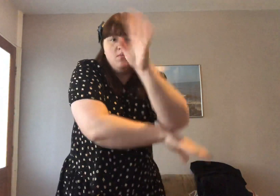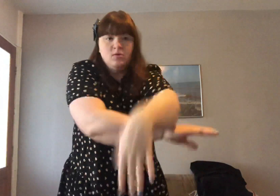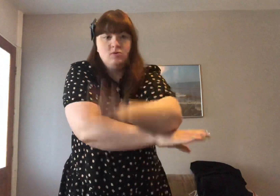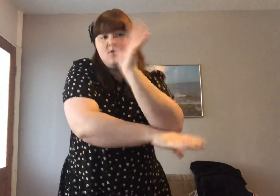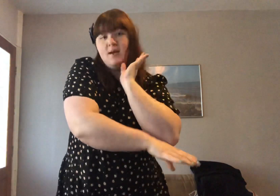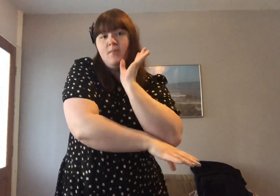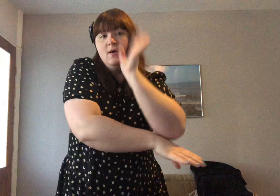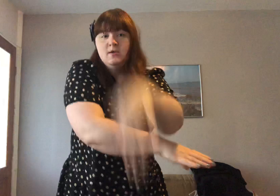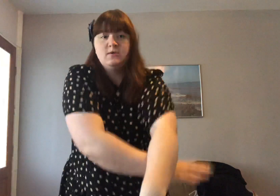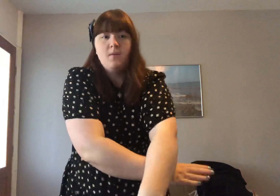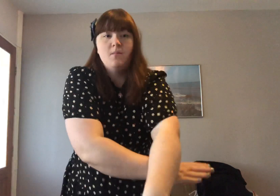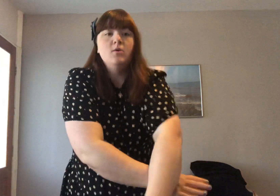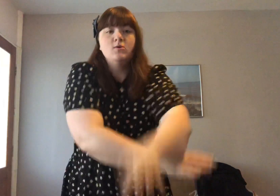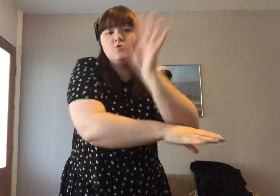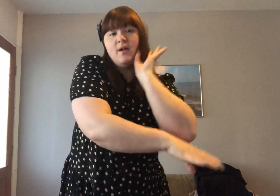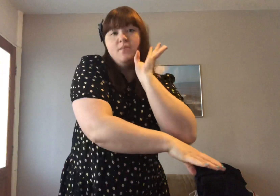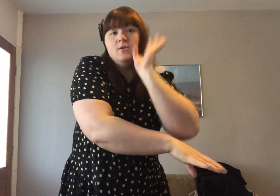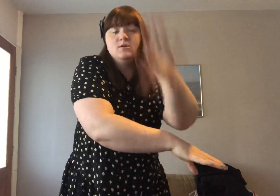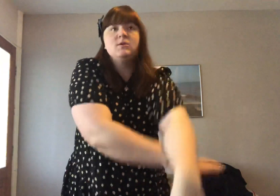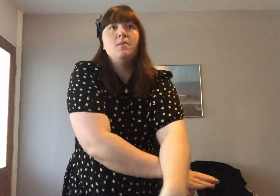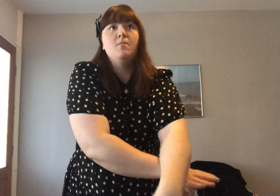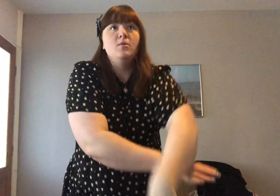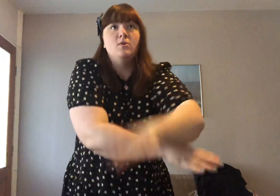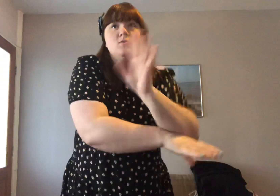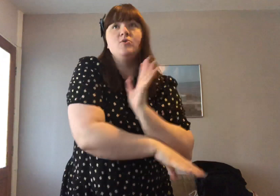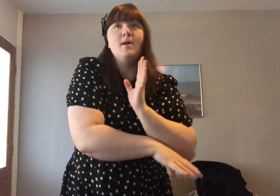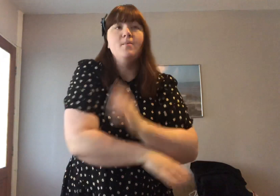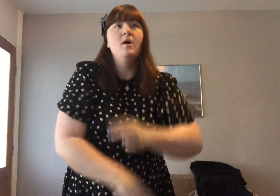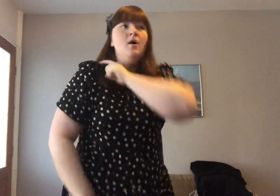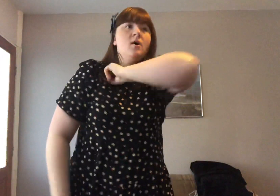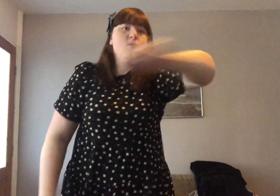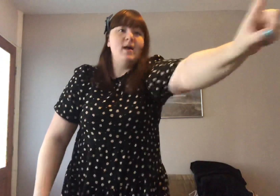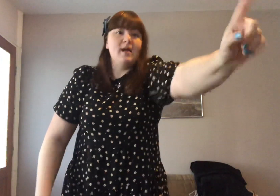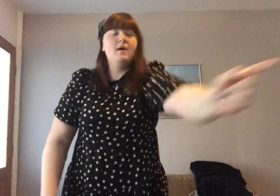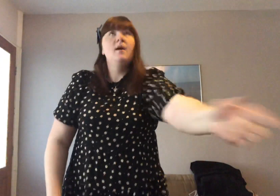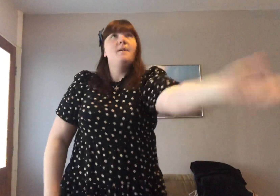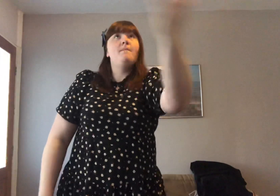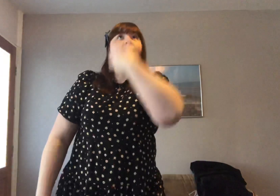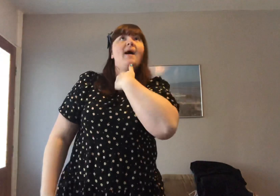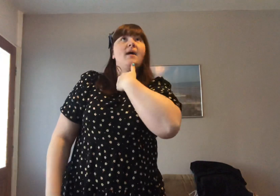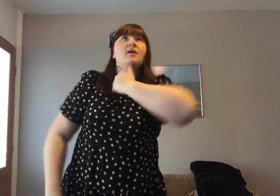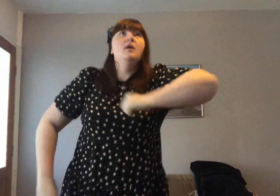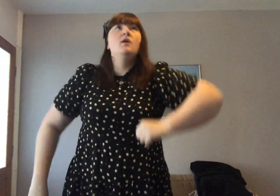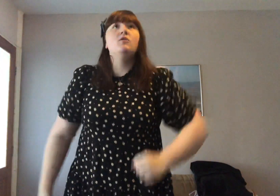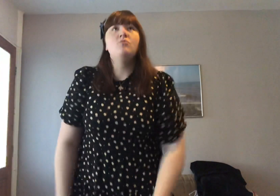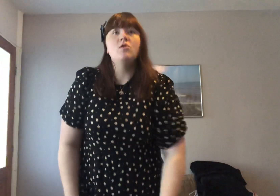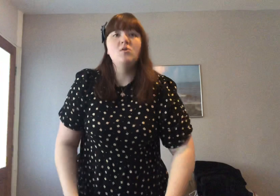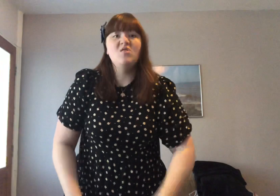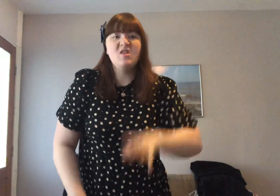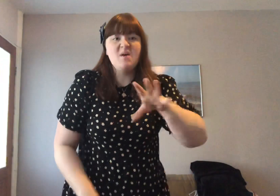Stumble, trip, stumble, trip, stumble, trip. Quick, back through the